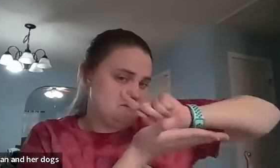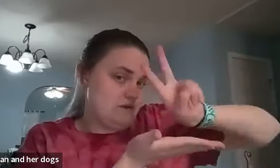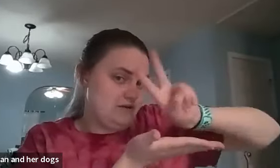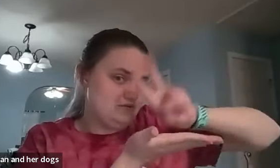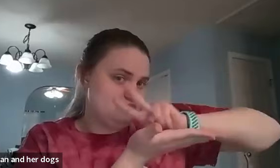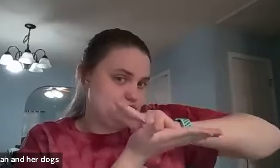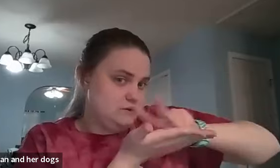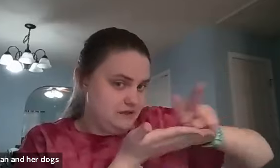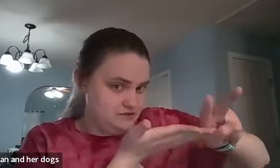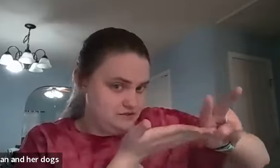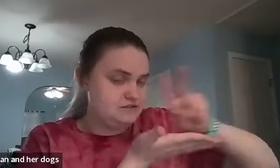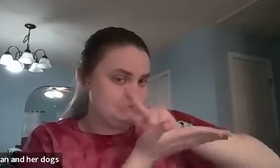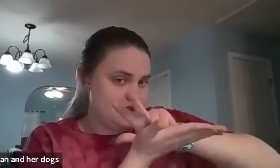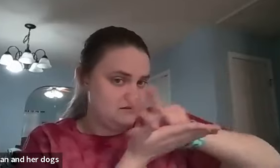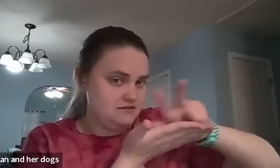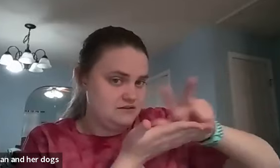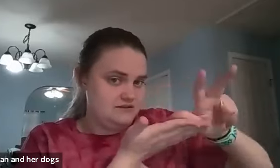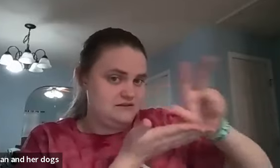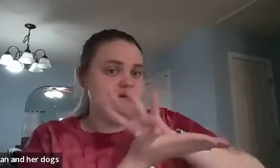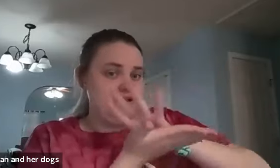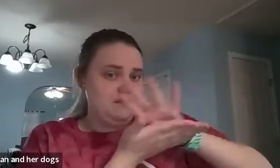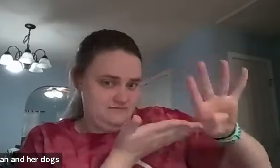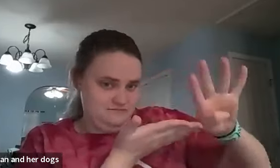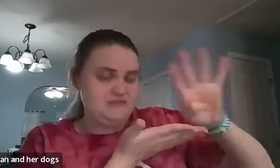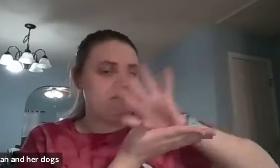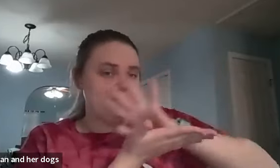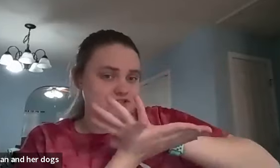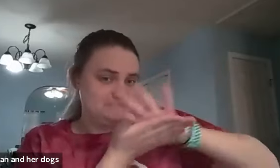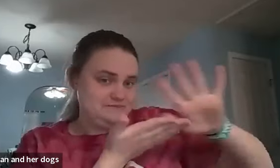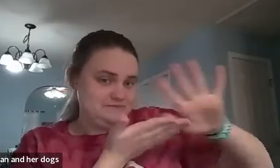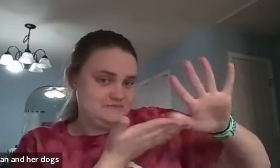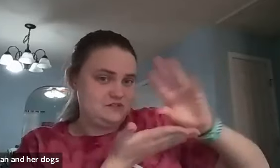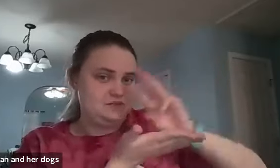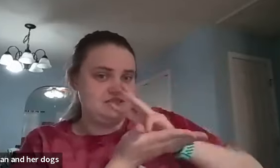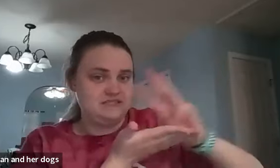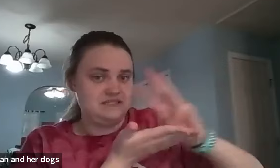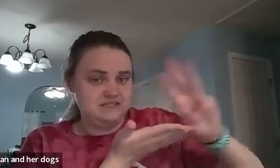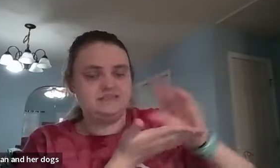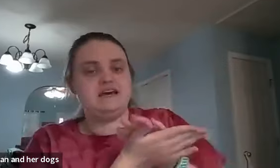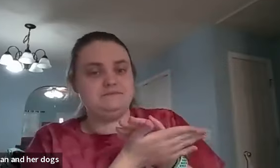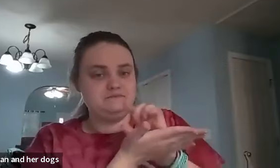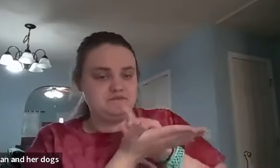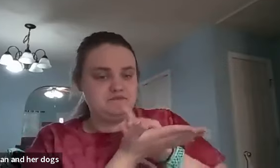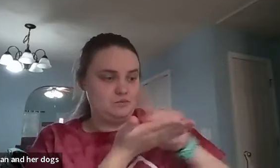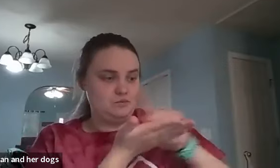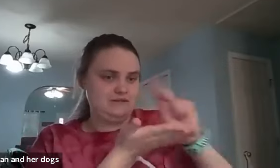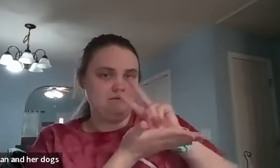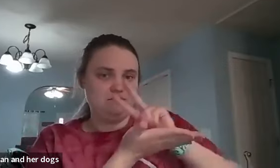well, 2 weeks. You can do that, make that motion. 2 weeks, 6 weeks, that. So week,